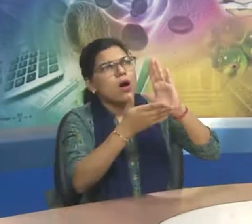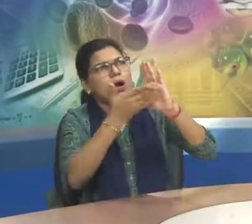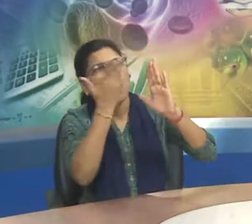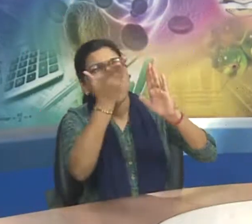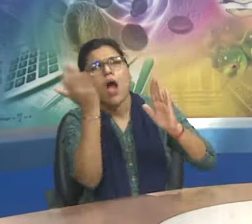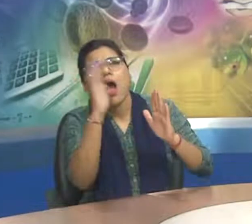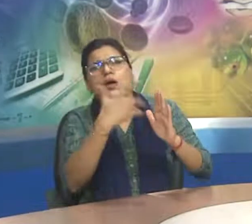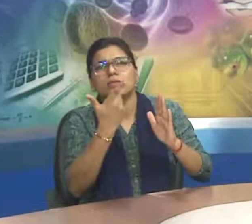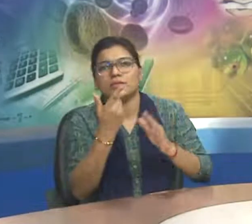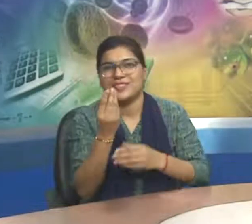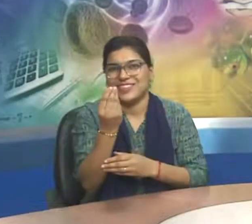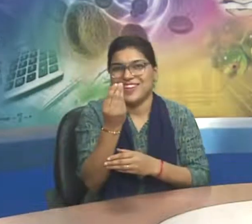the